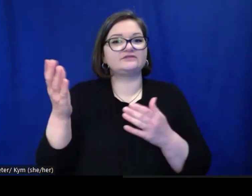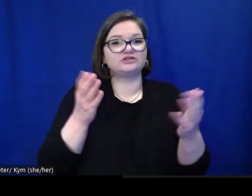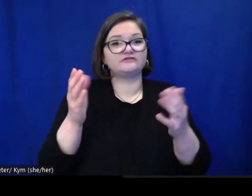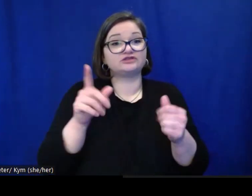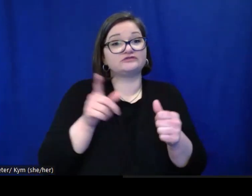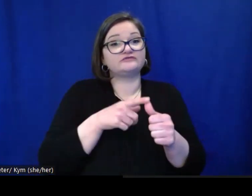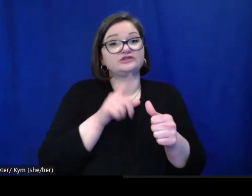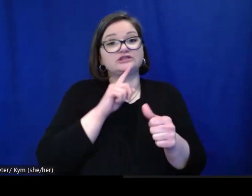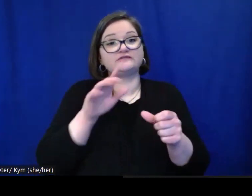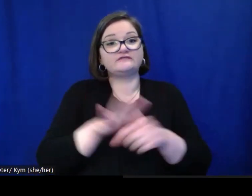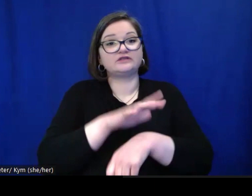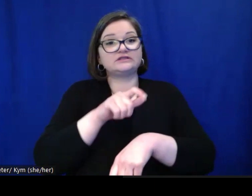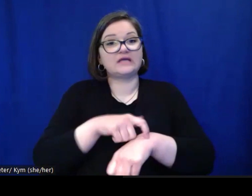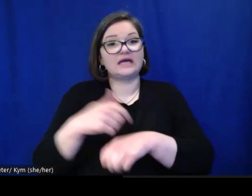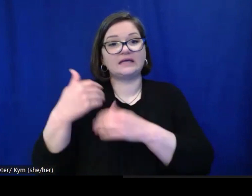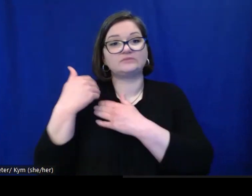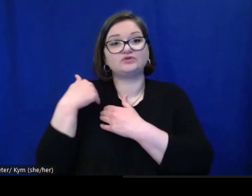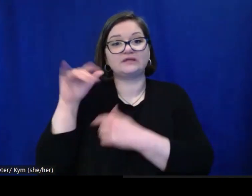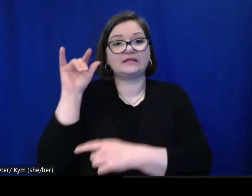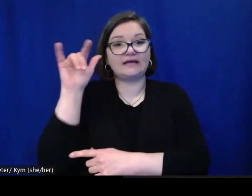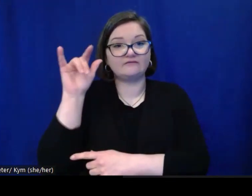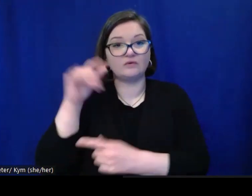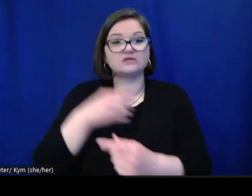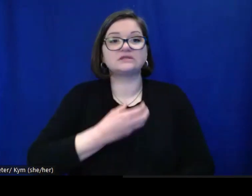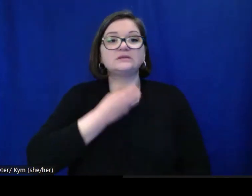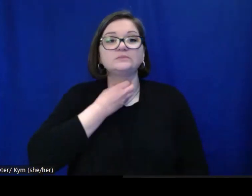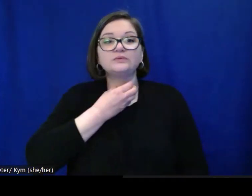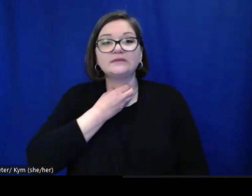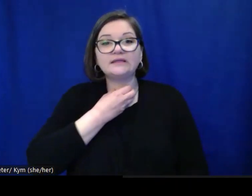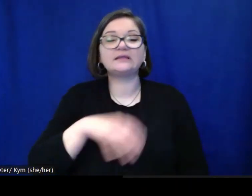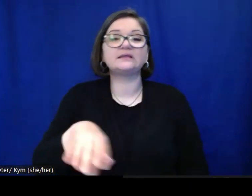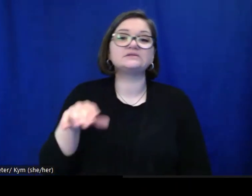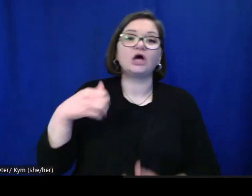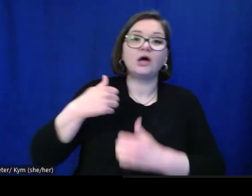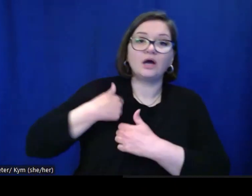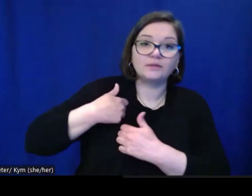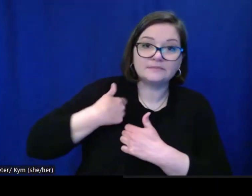full-time duty in the Air Force, Marine Corps, U.S. Army.